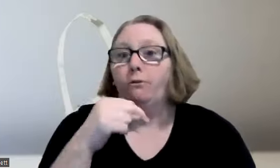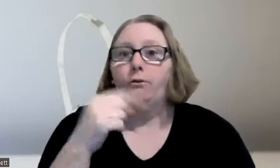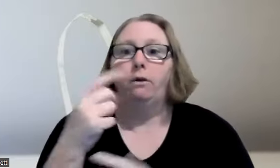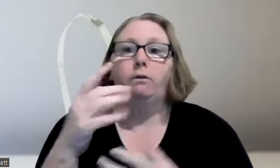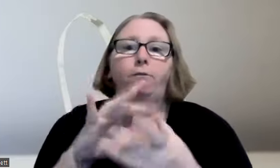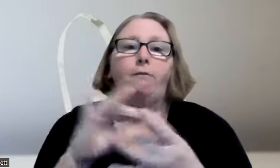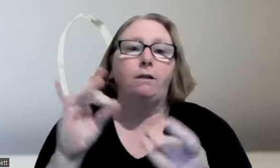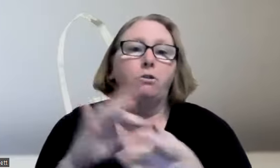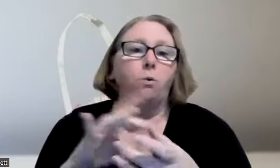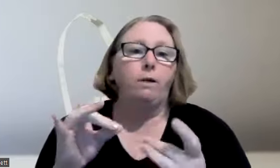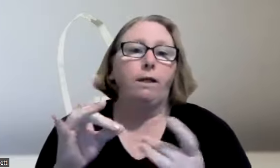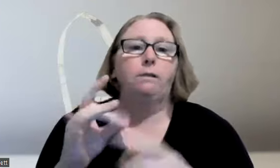myths or fake stories